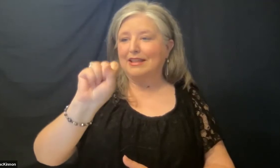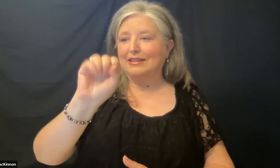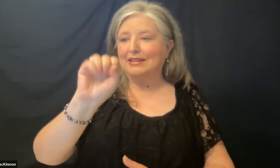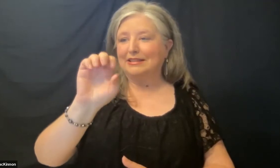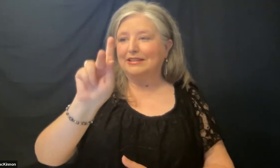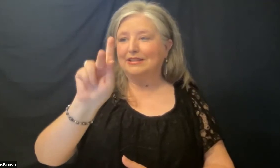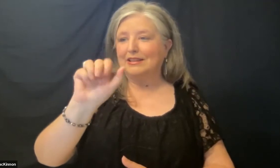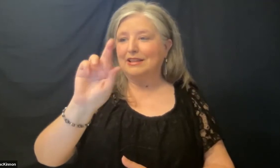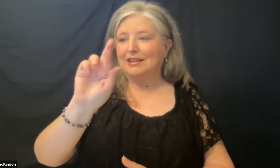is Durga